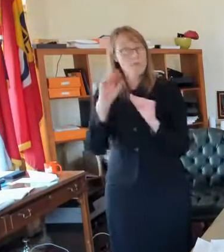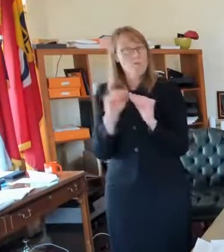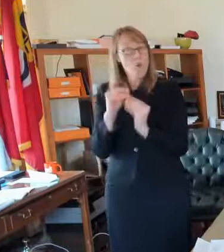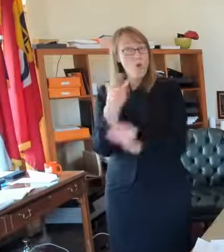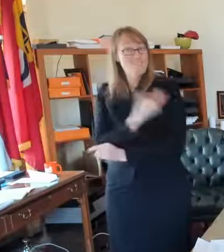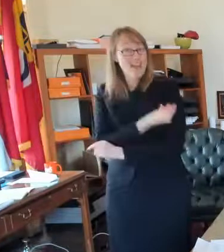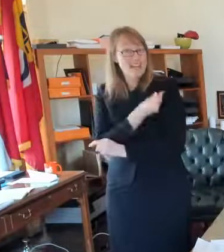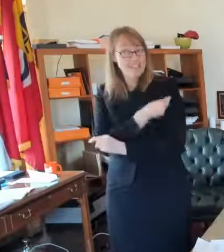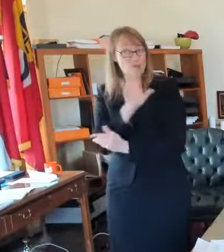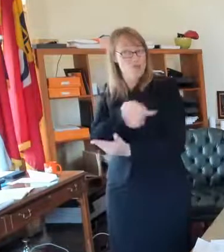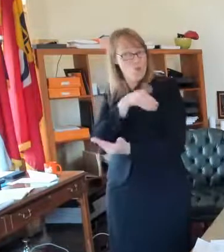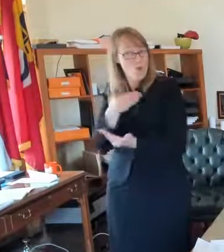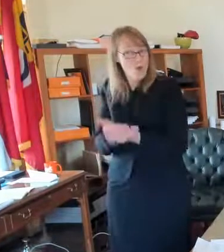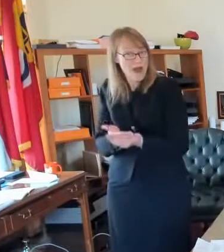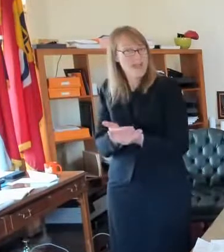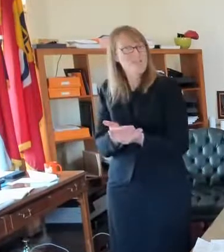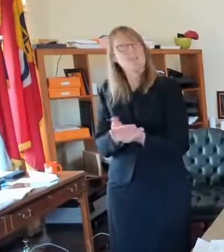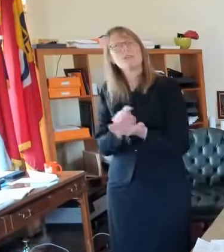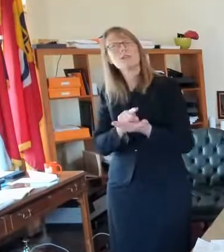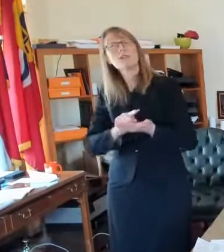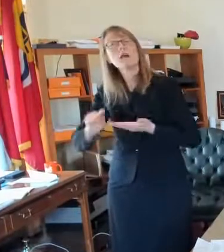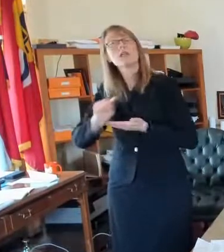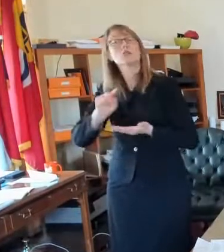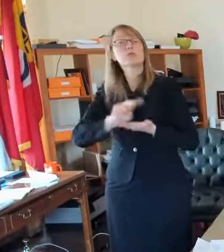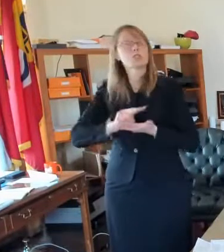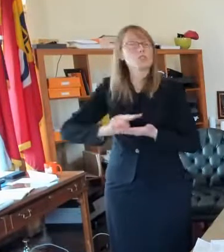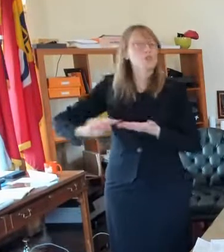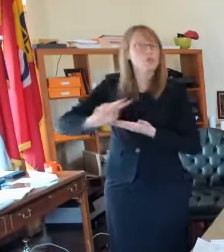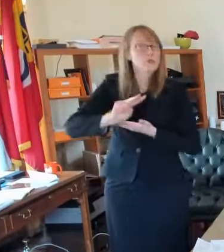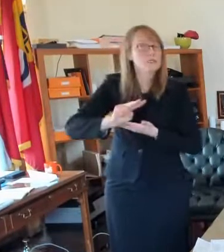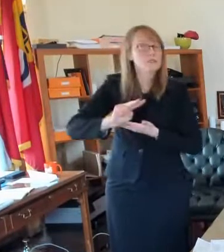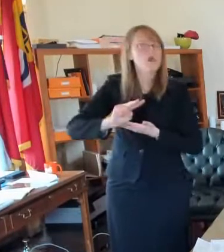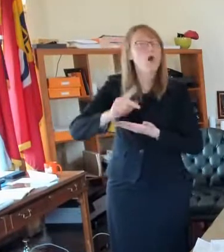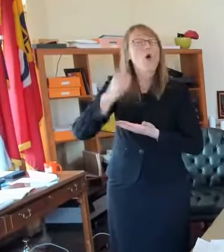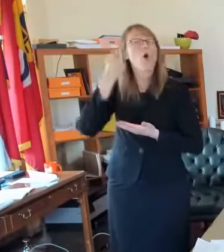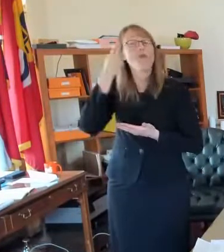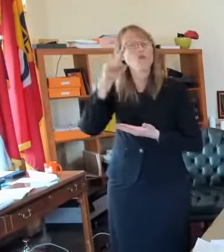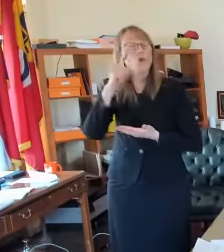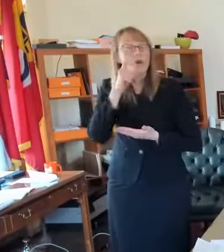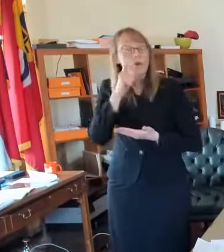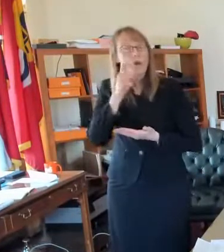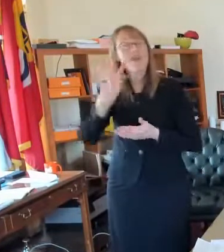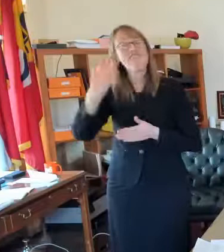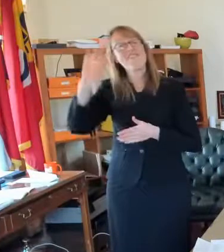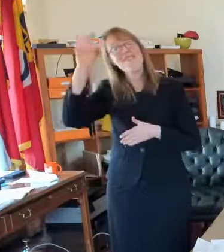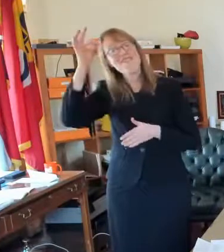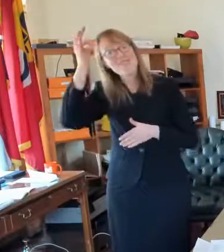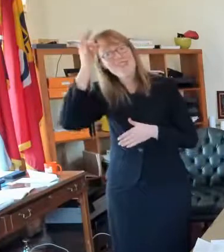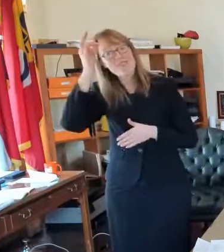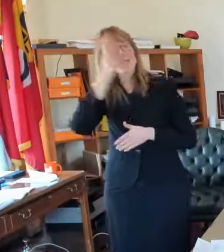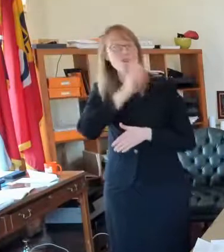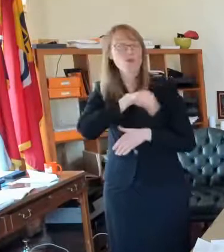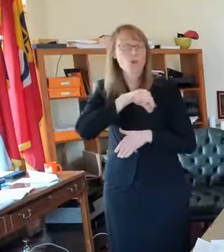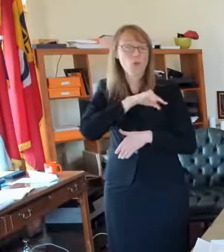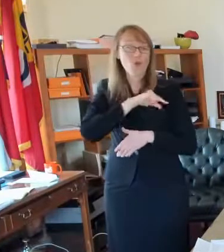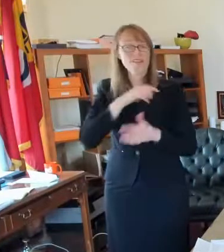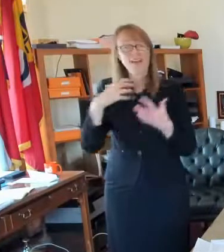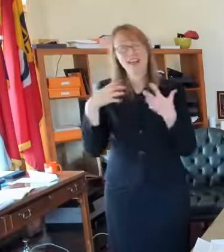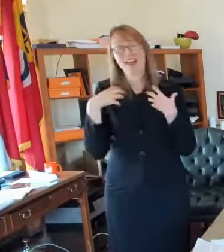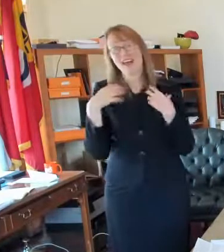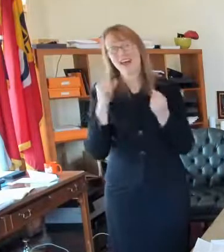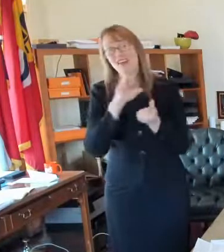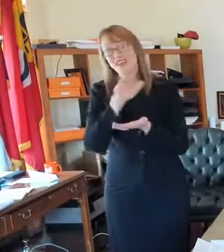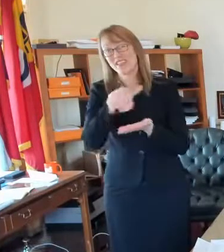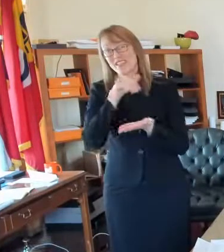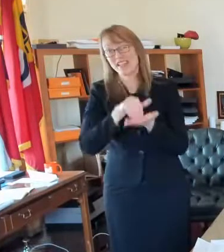That would be for federally qualified health centers. We don't know how much yet. But in addition to that, the state is